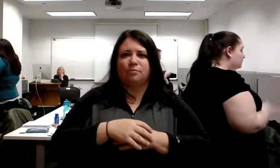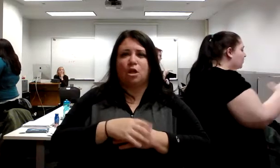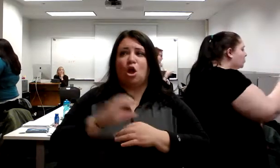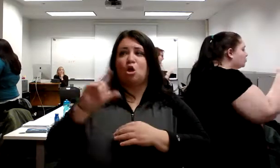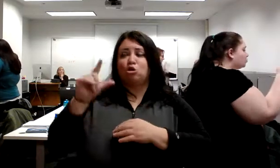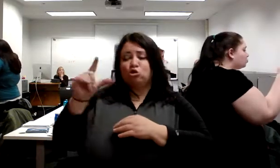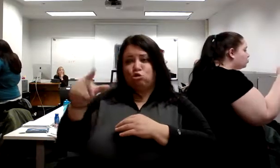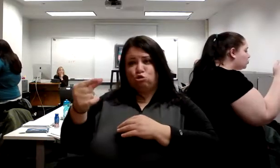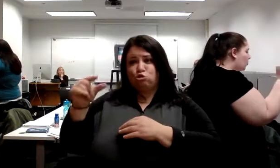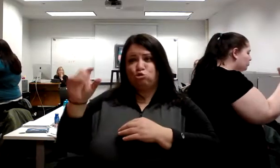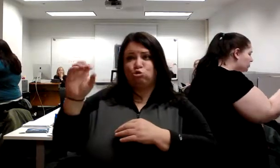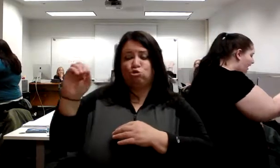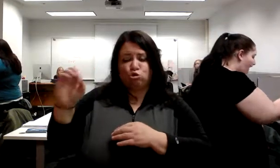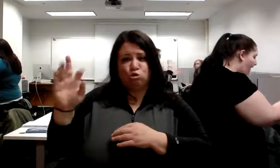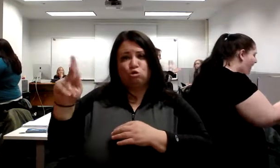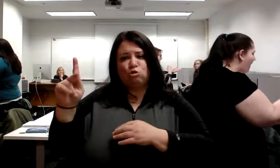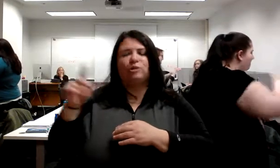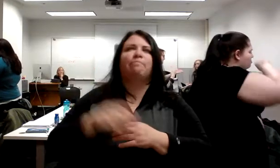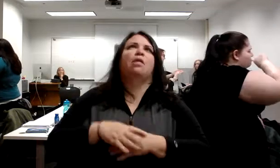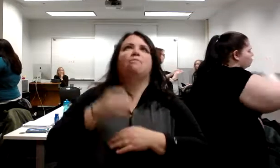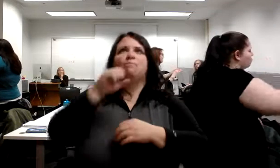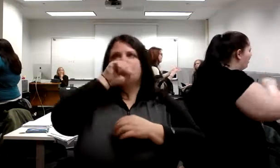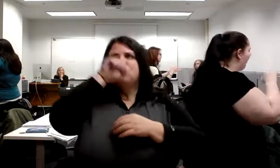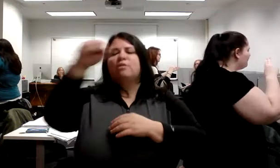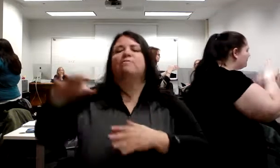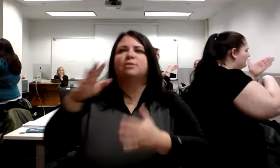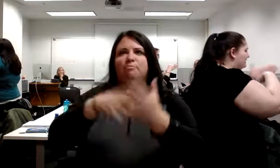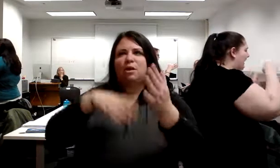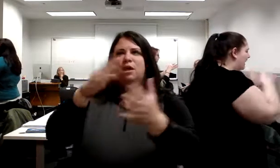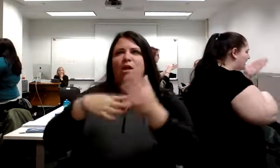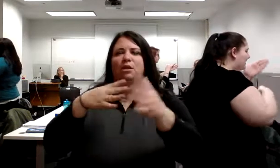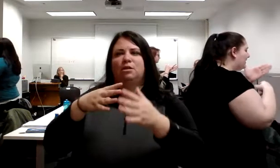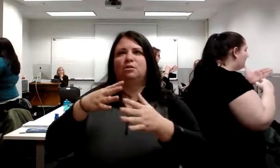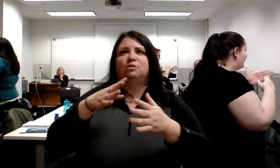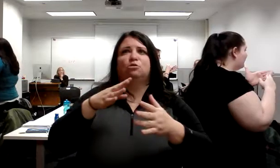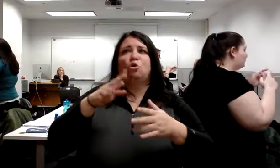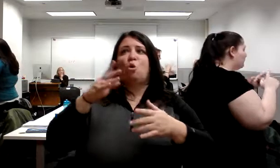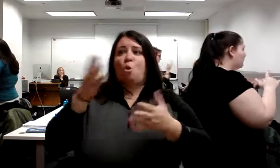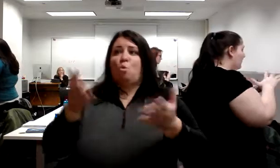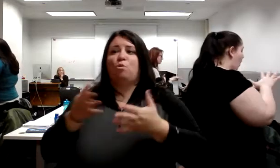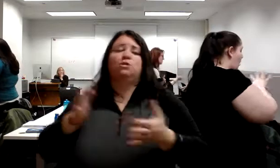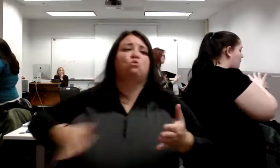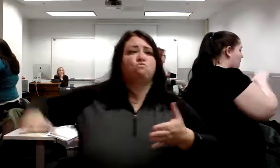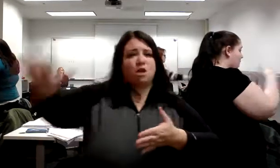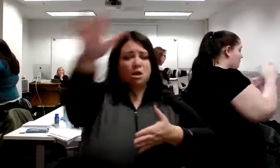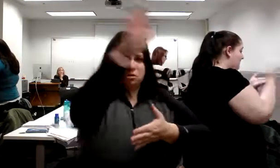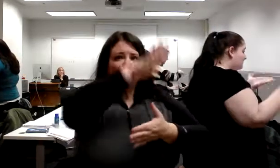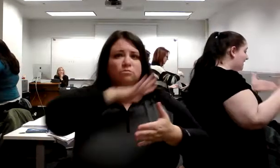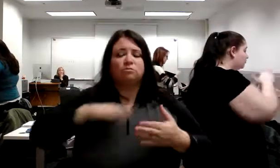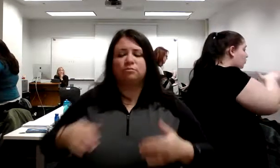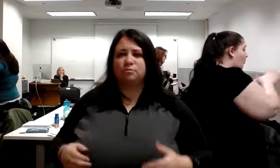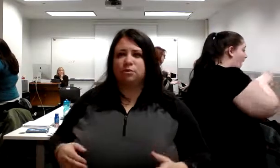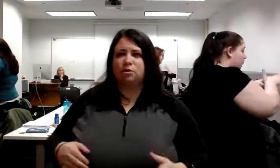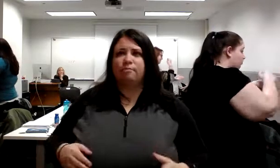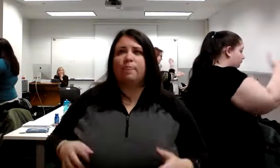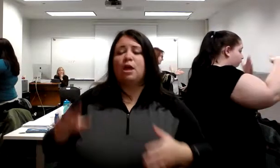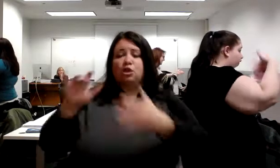the things that were around her. When she was in New York, she painted about the big city. And we